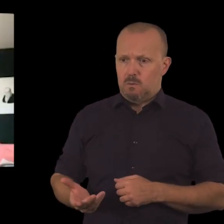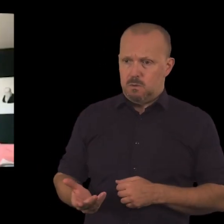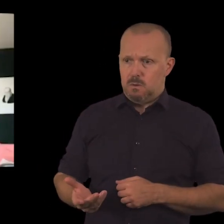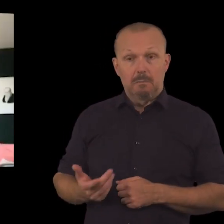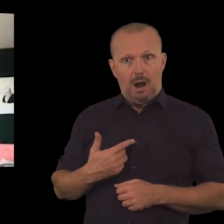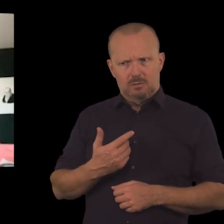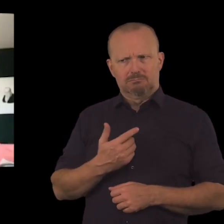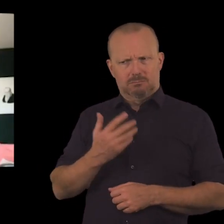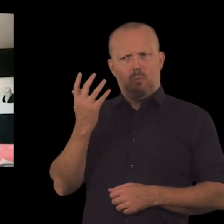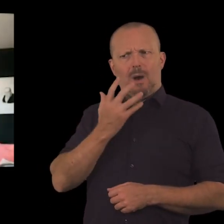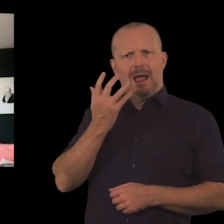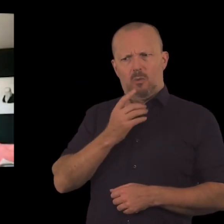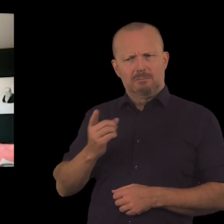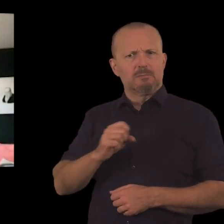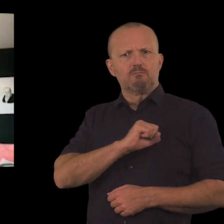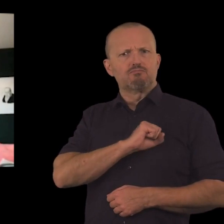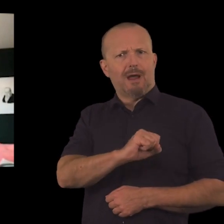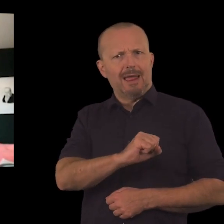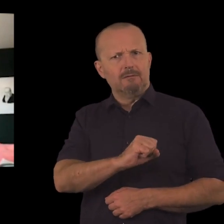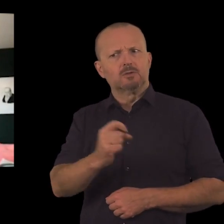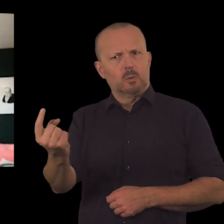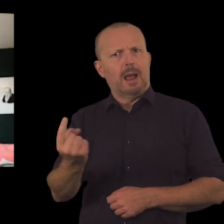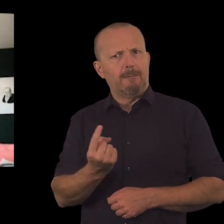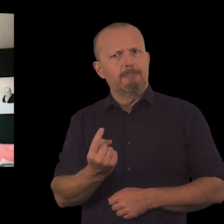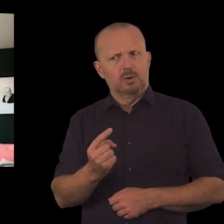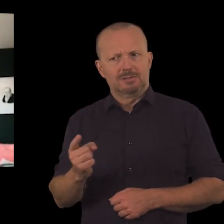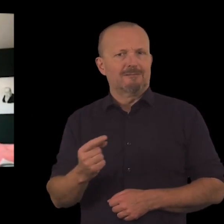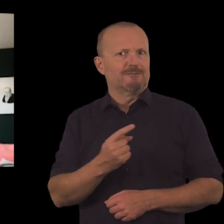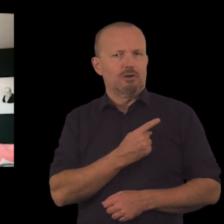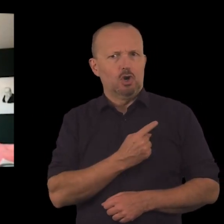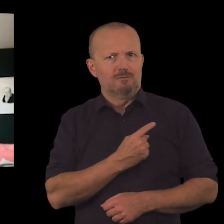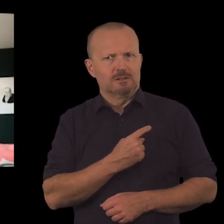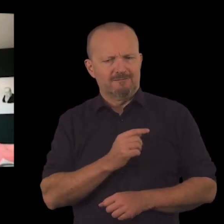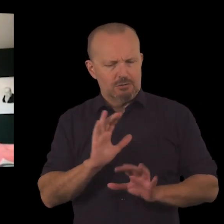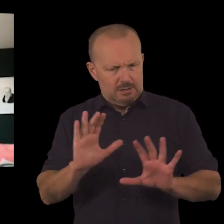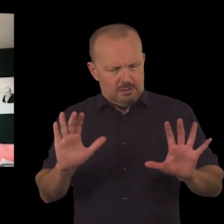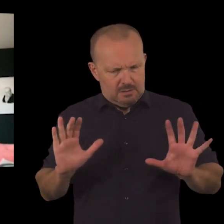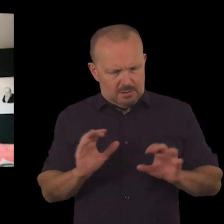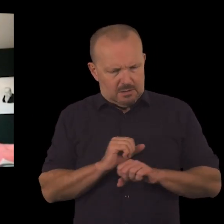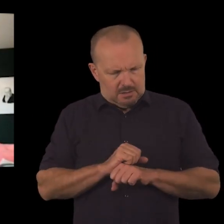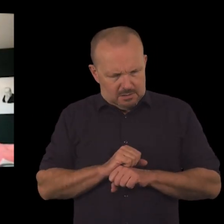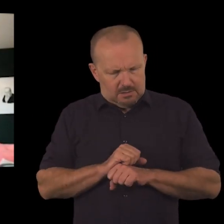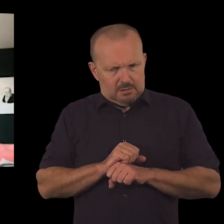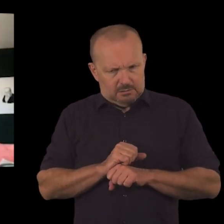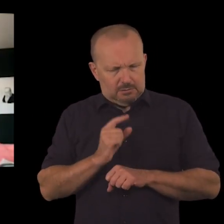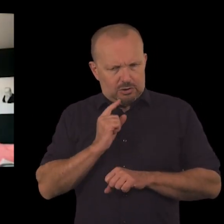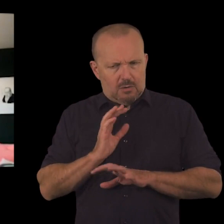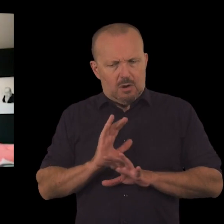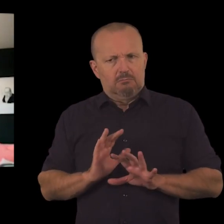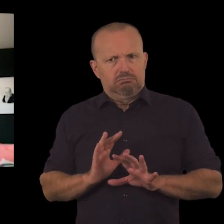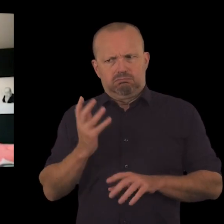But I was so impressed that he'd actually come through the door, because it must have been taking him so much bravery,